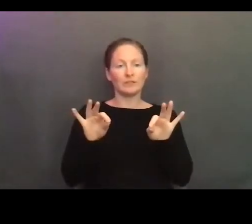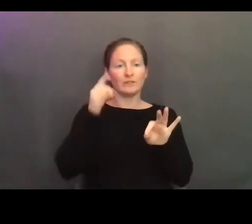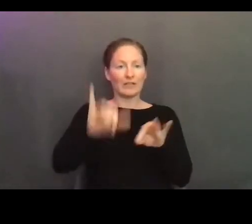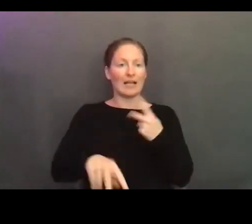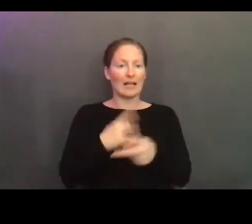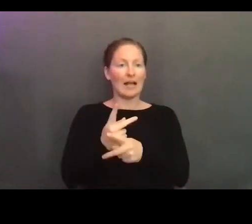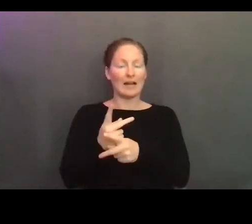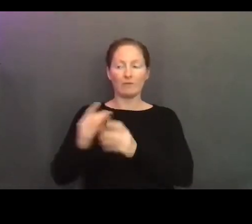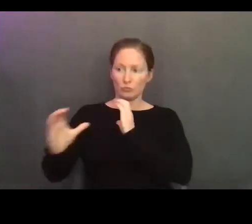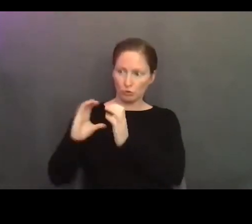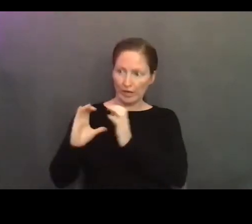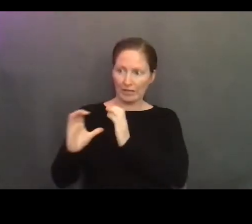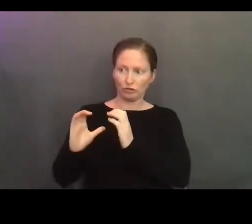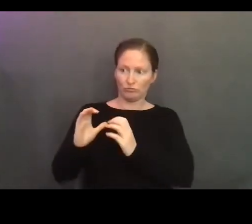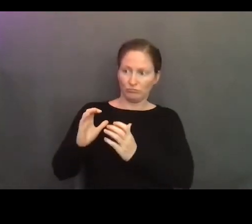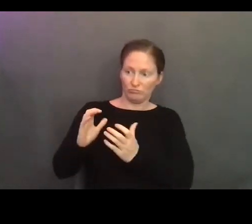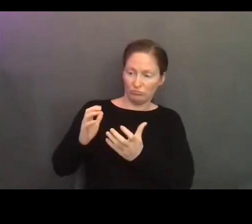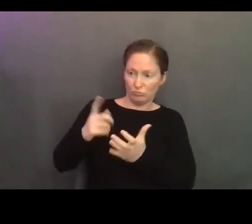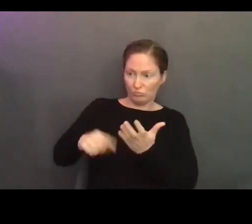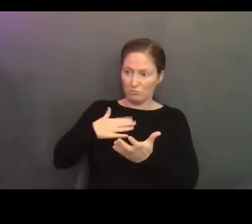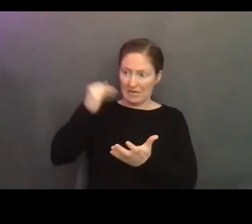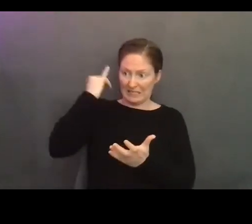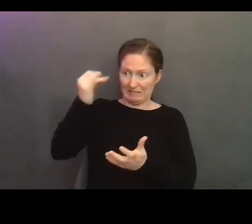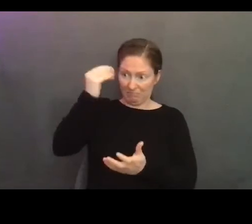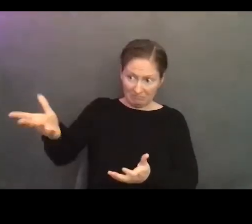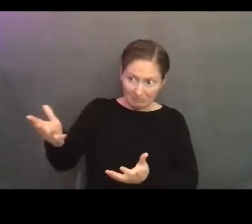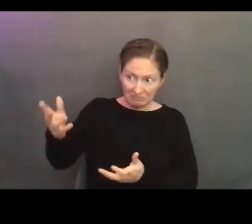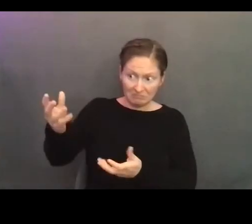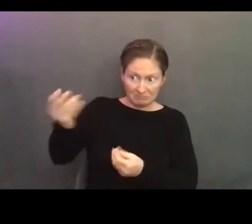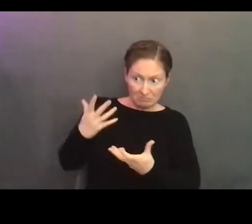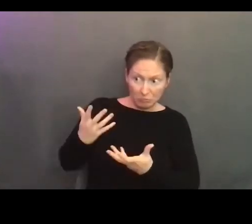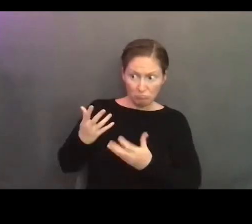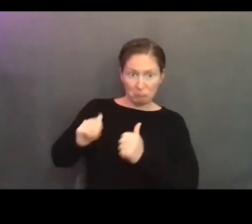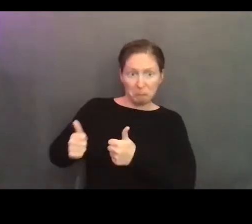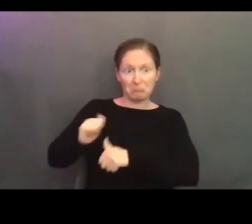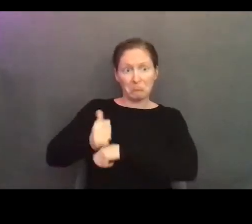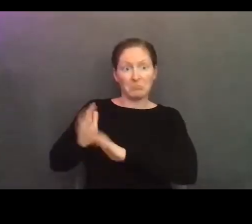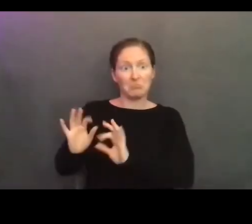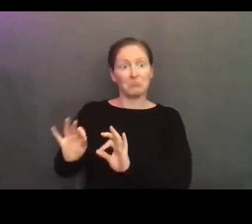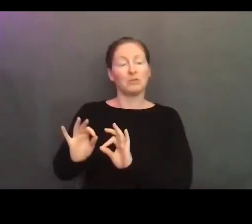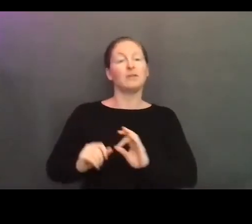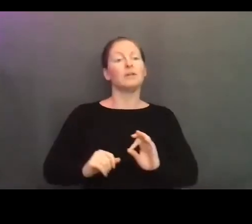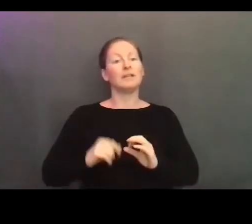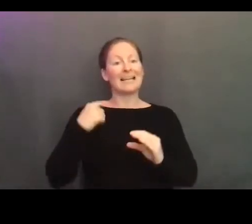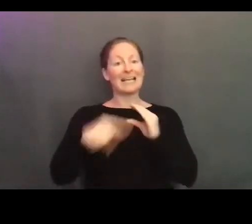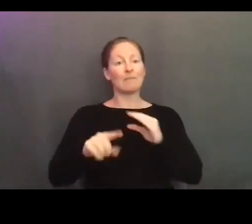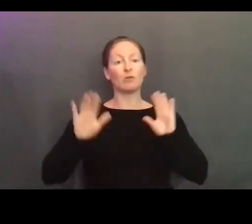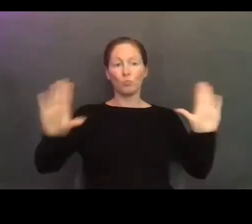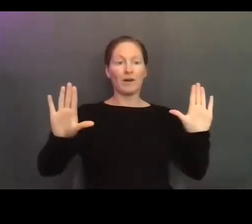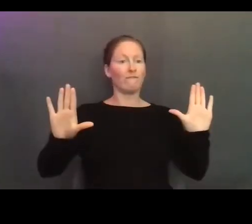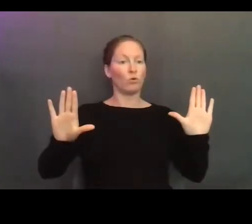of two-way communication. Email is wonderful. I know all offices are different. My